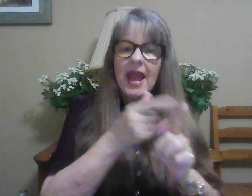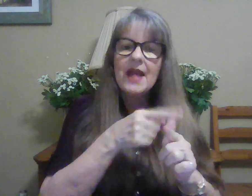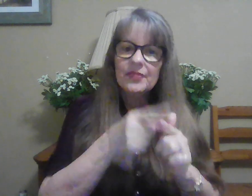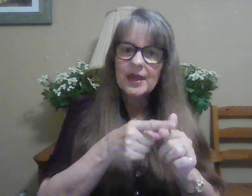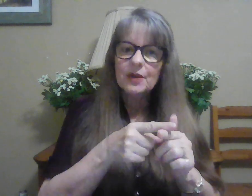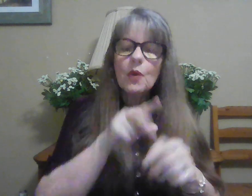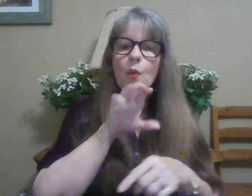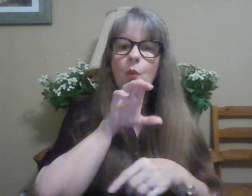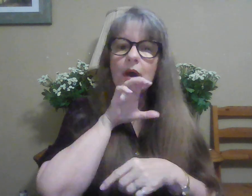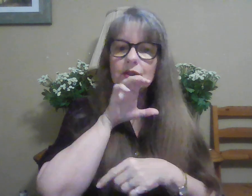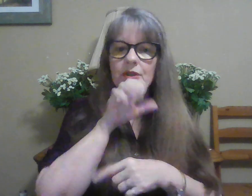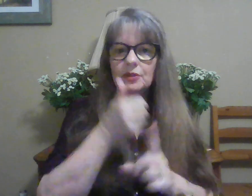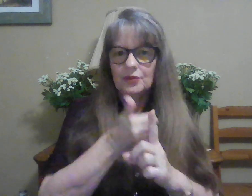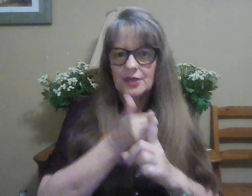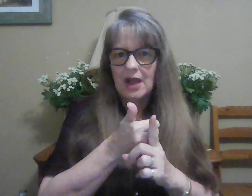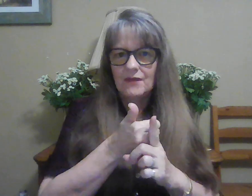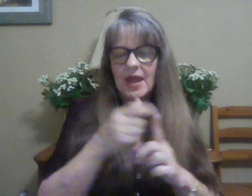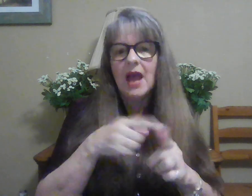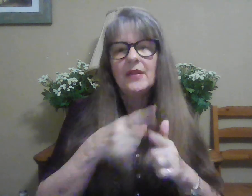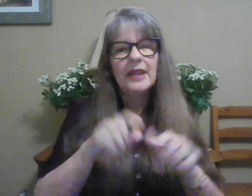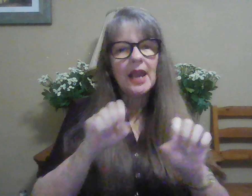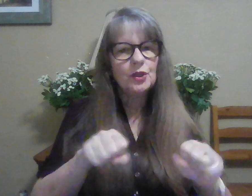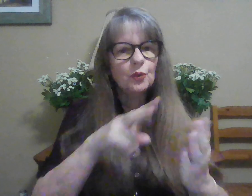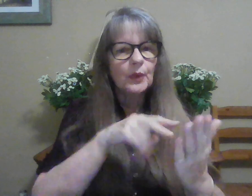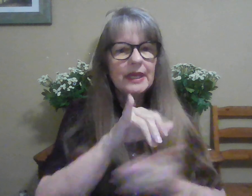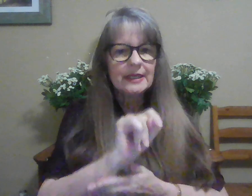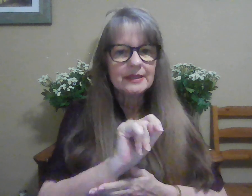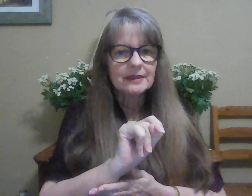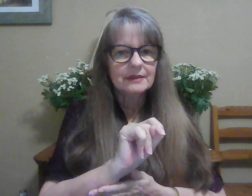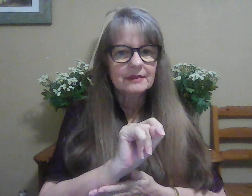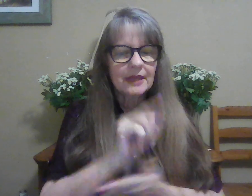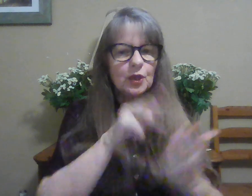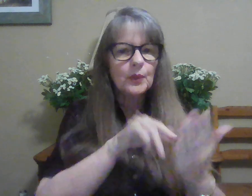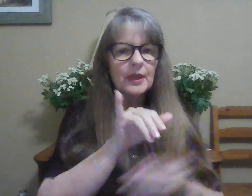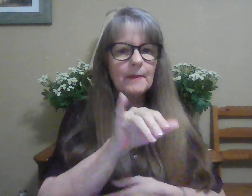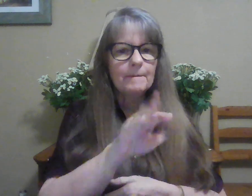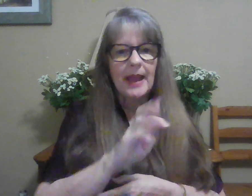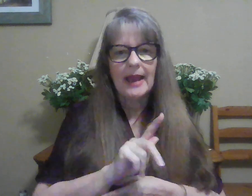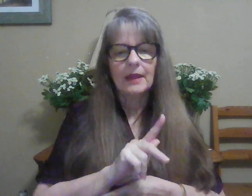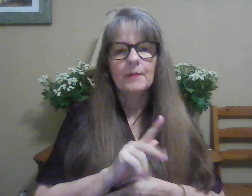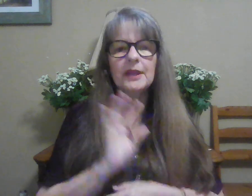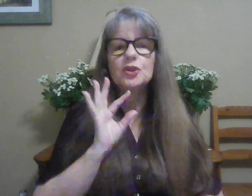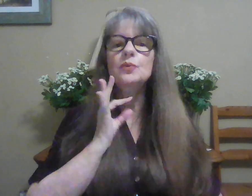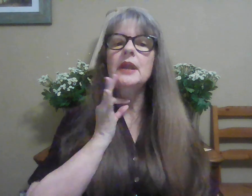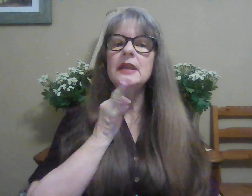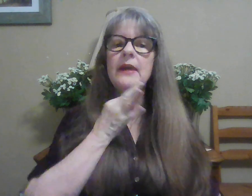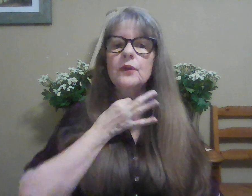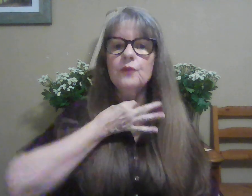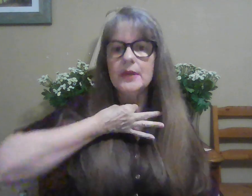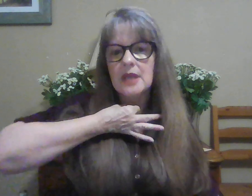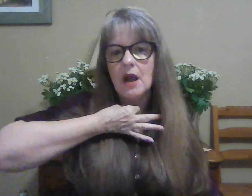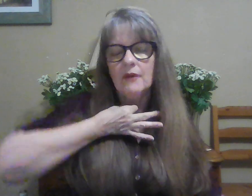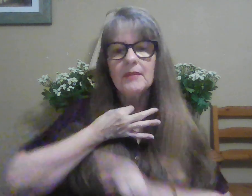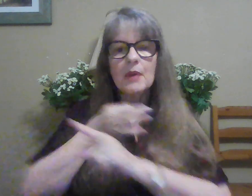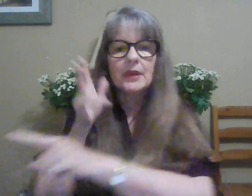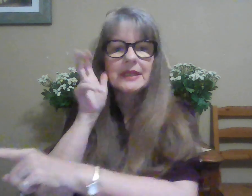and then watch yourself. And then can you read it? Can you read it back? Because you would need to have your voice off. You might want to listen